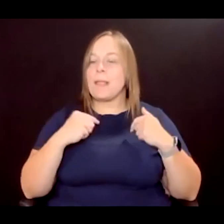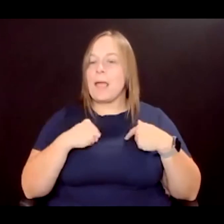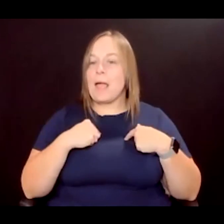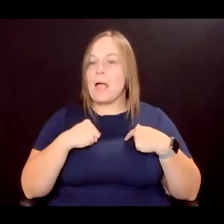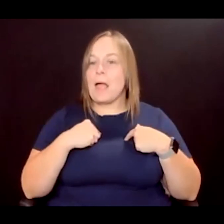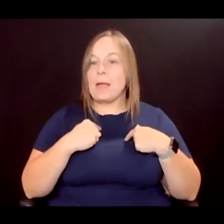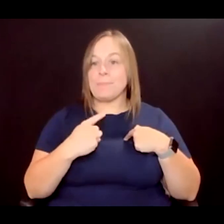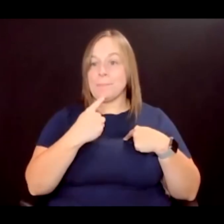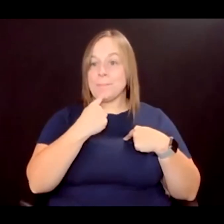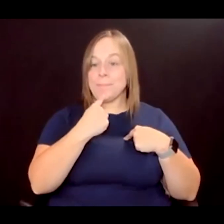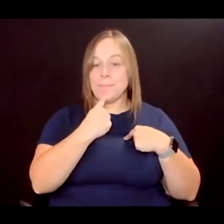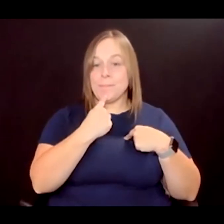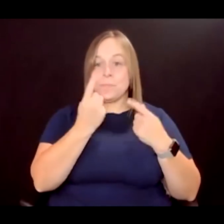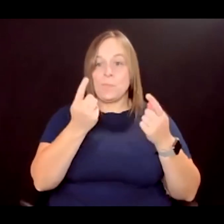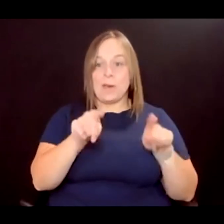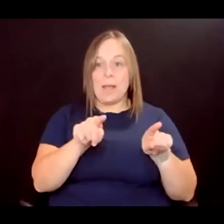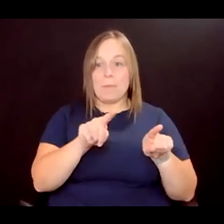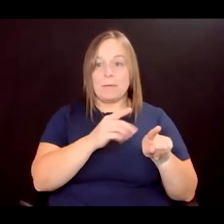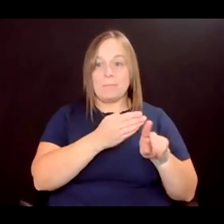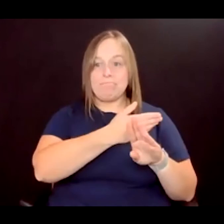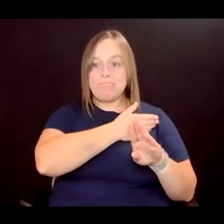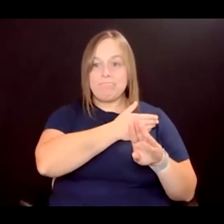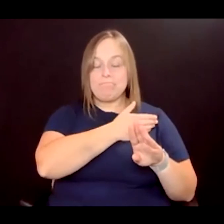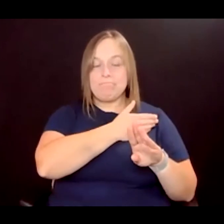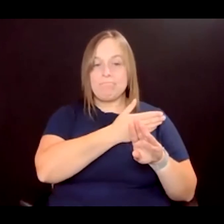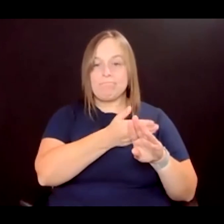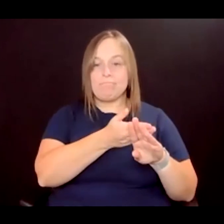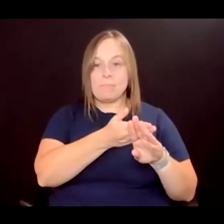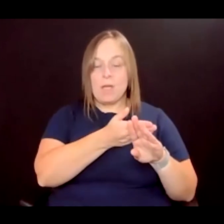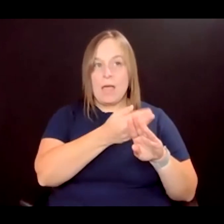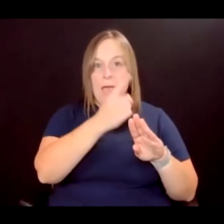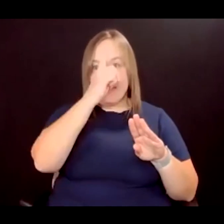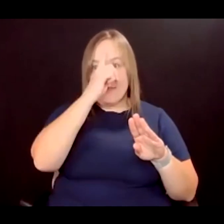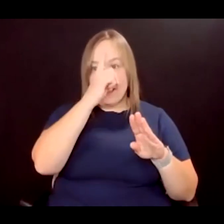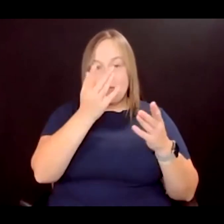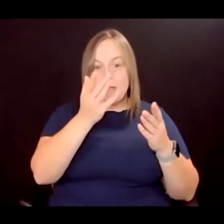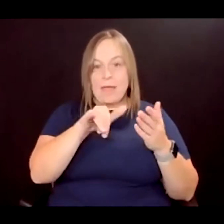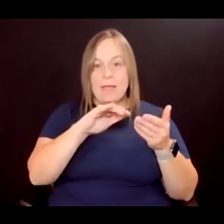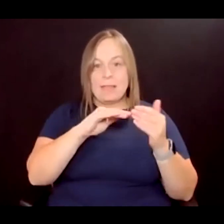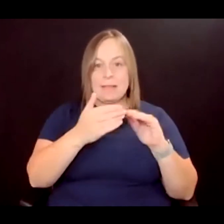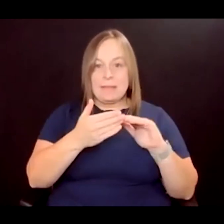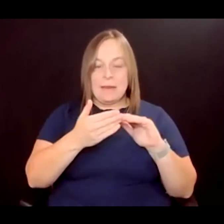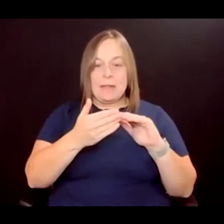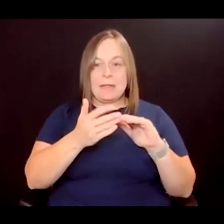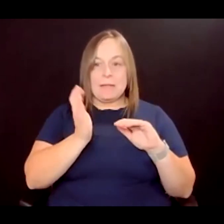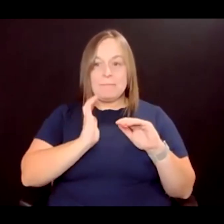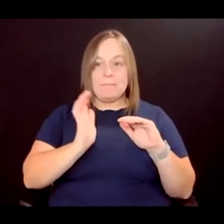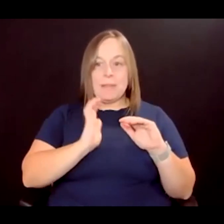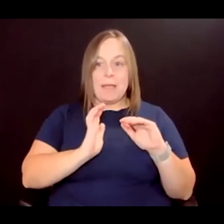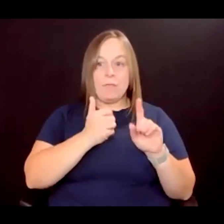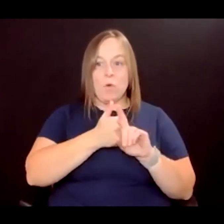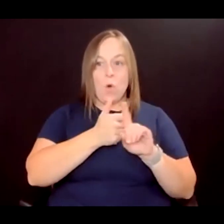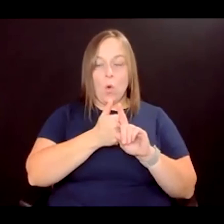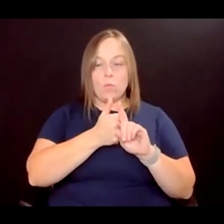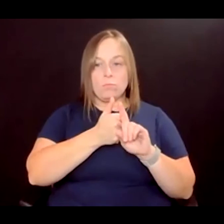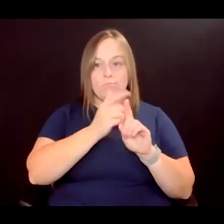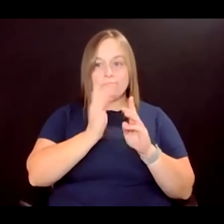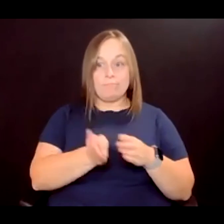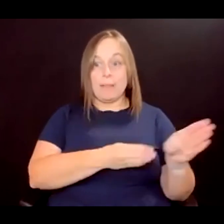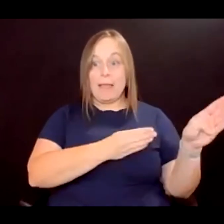with them frequently. So I encounter these challenges all the time. The ADA committee has got to stay on top of things. And I hope that